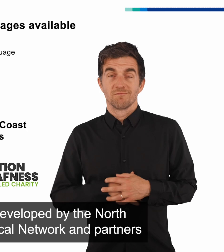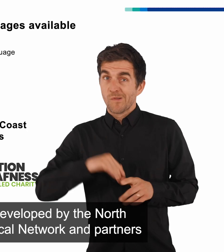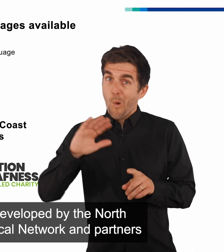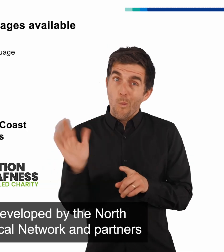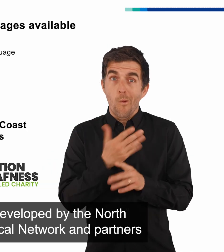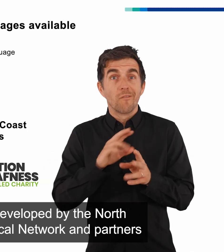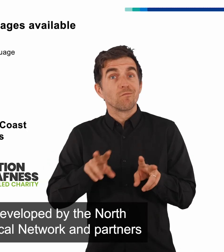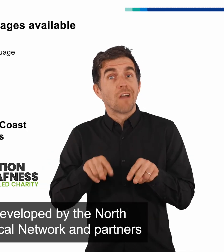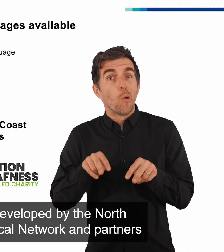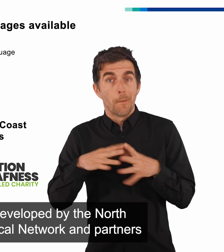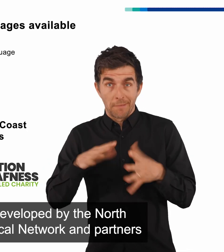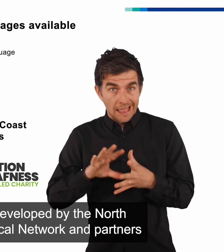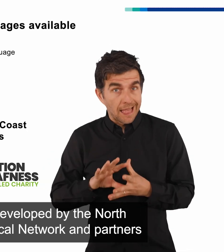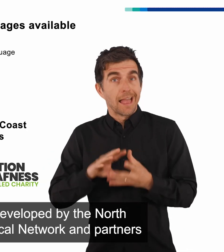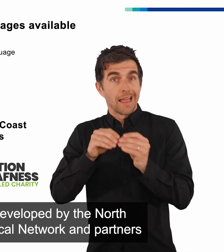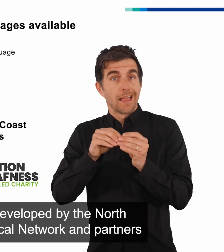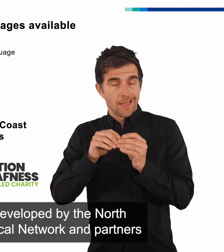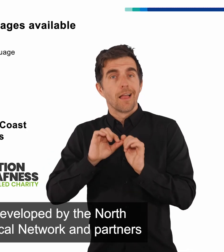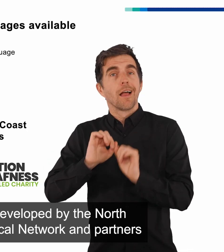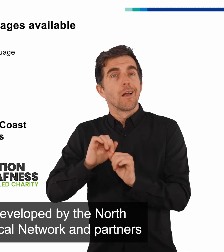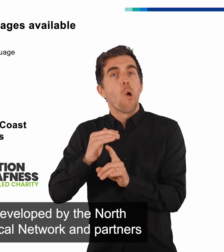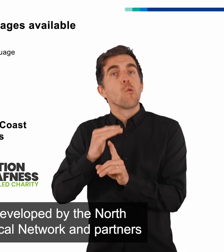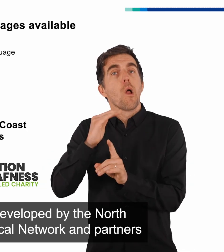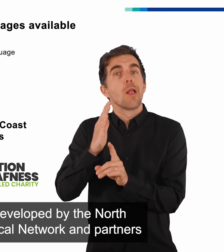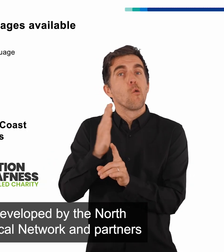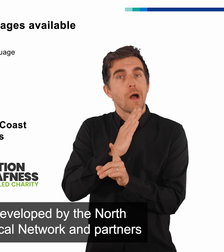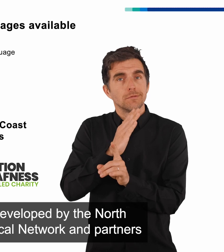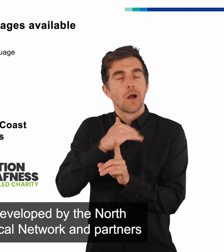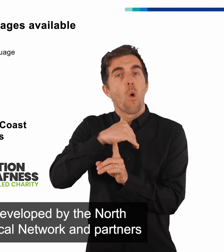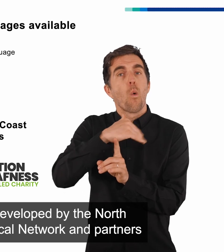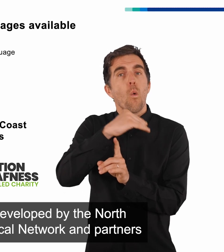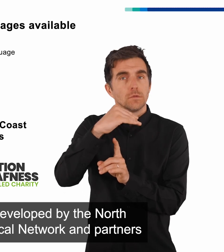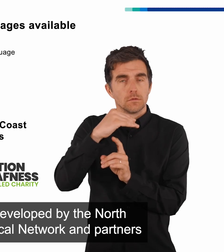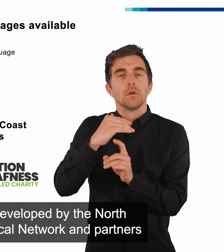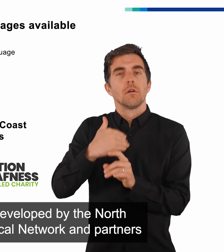All videos have been developed by the North West Coast Cardiac Clinical Network and partners.